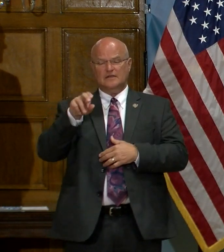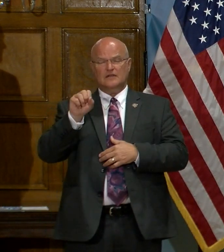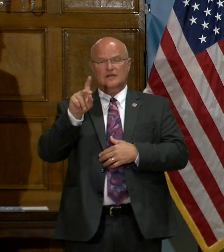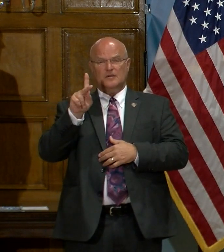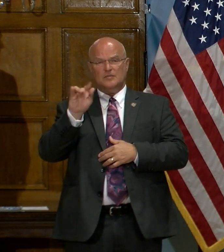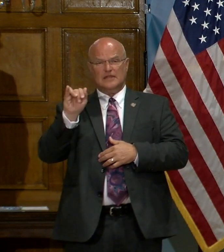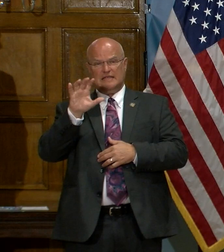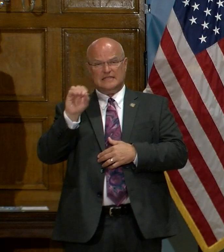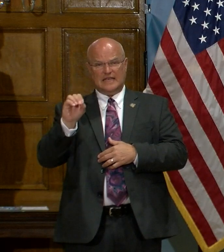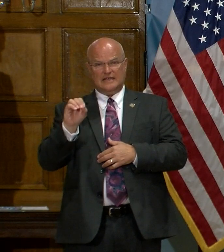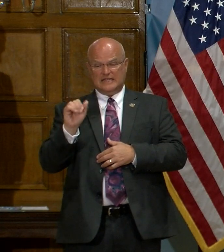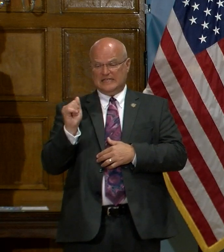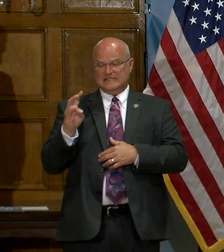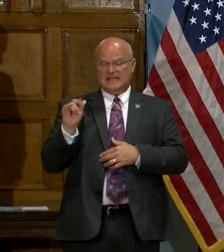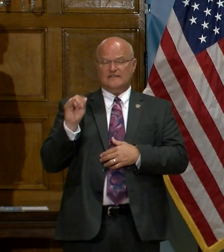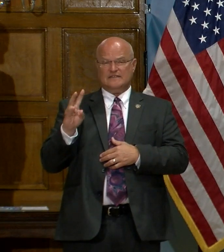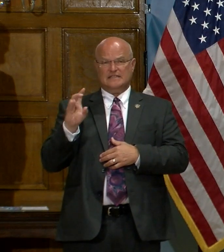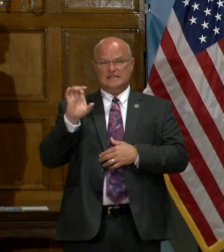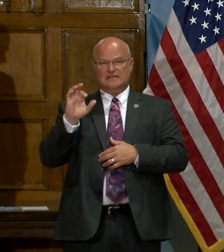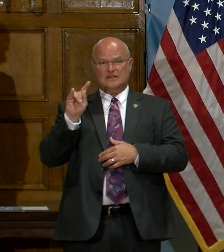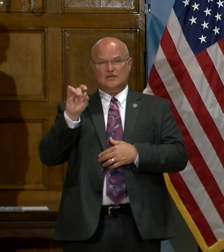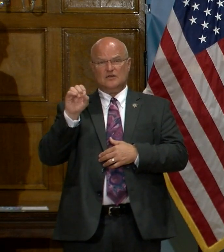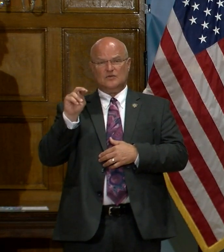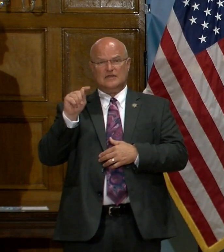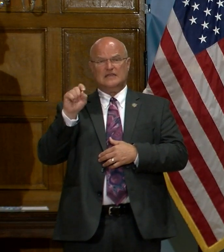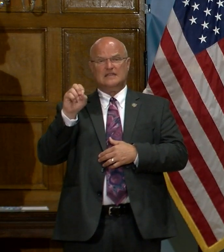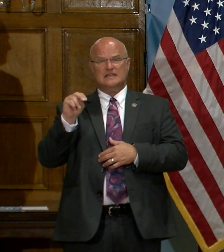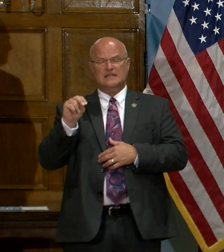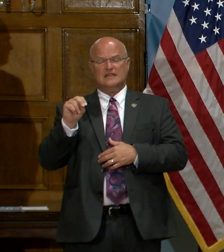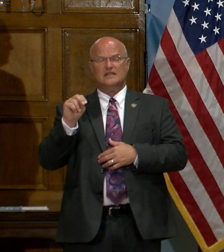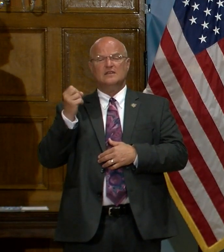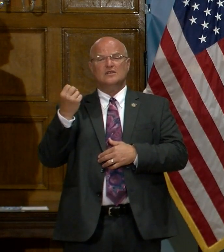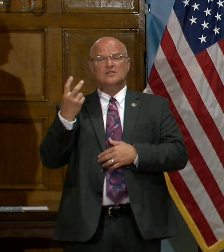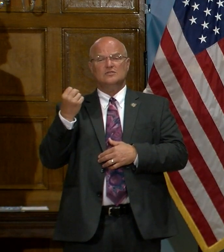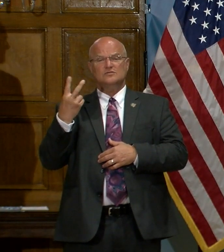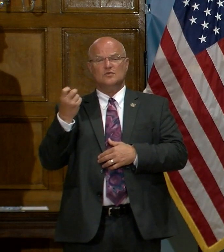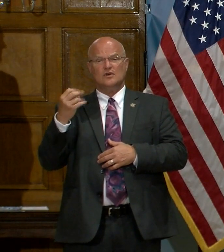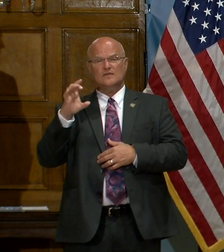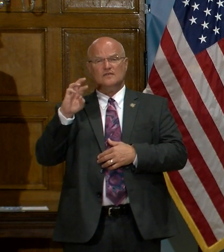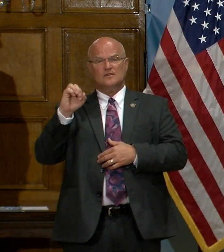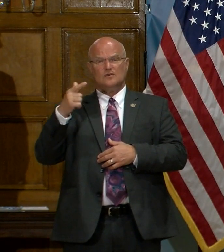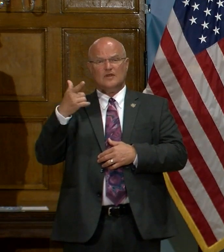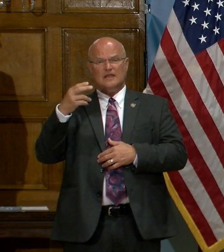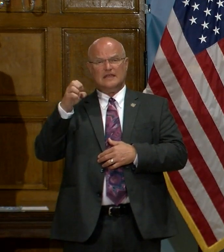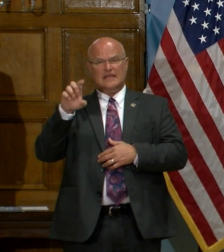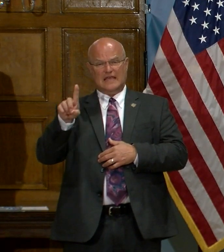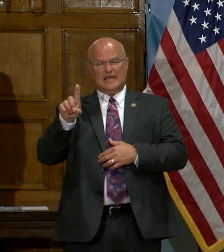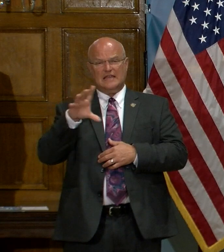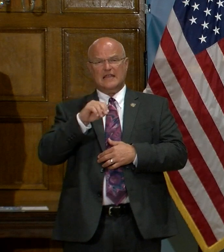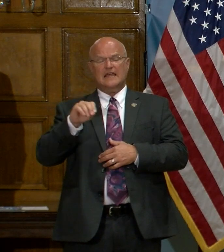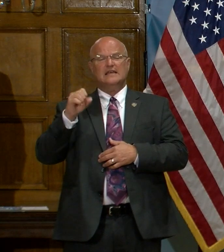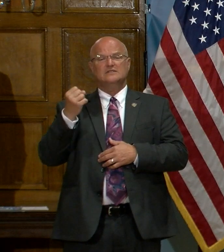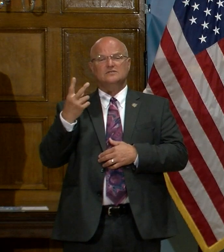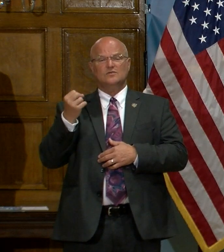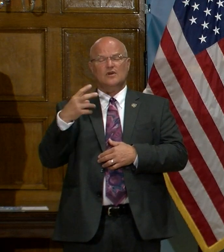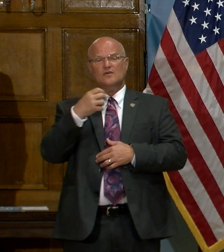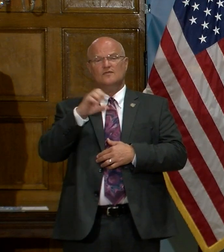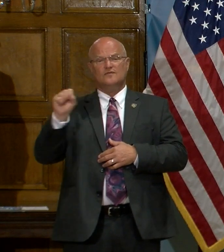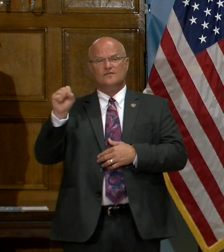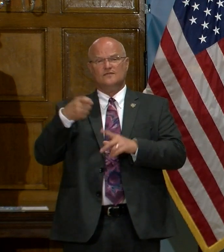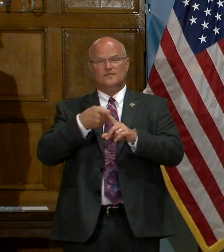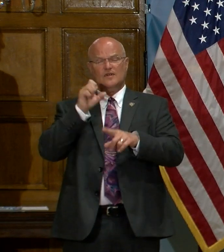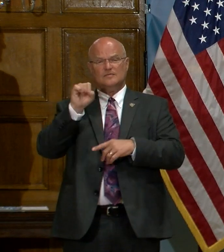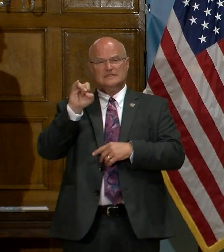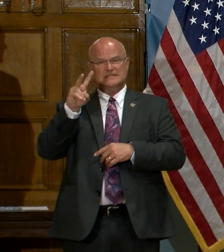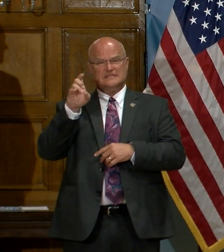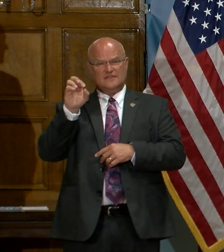County, 17 from Crittenden County, 12 from Craighead County, and 11 from Sevier County. All the other counties